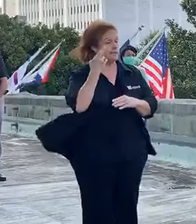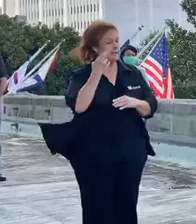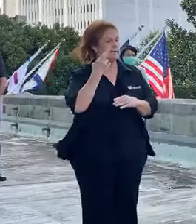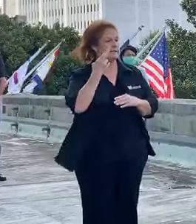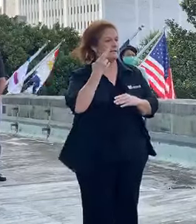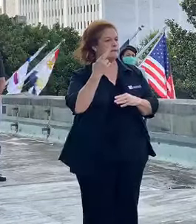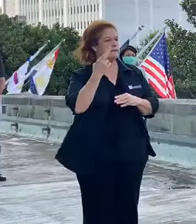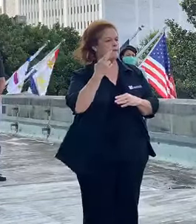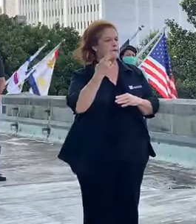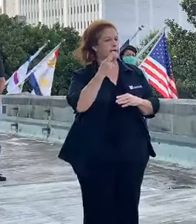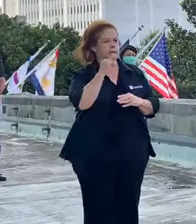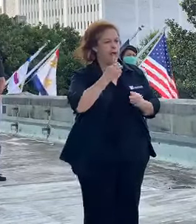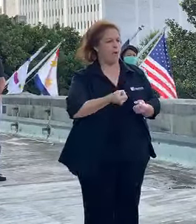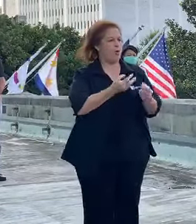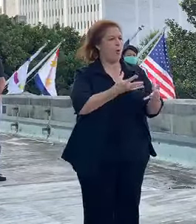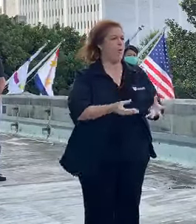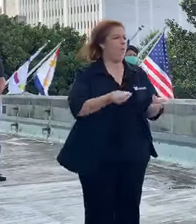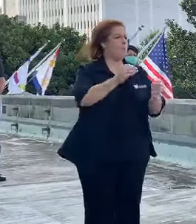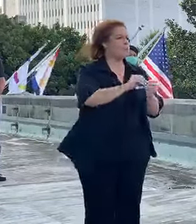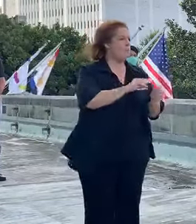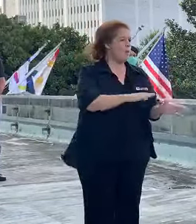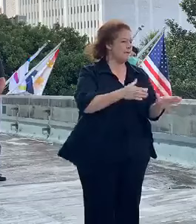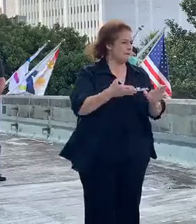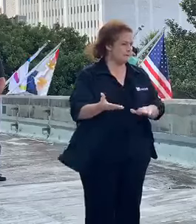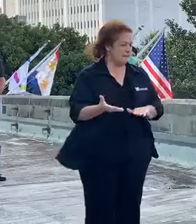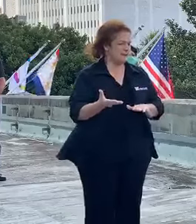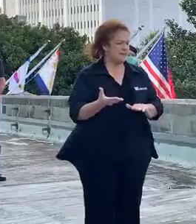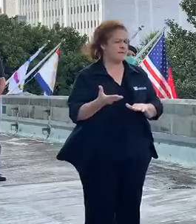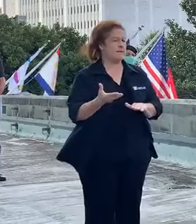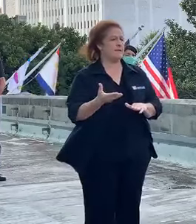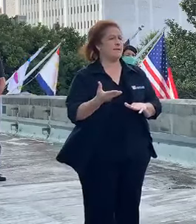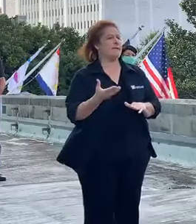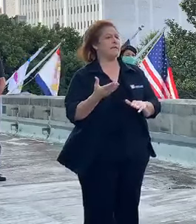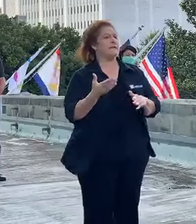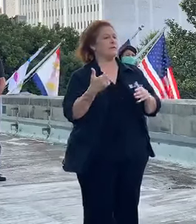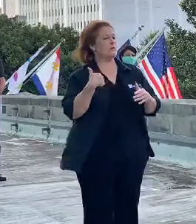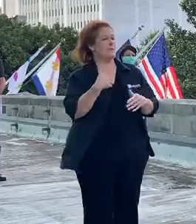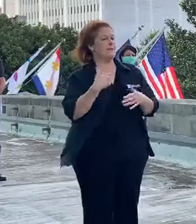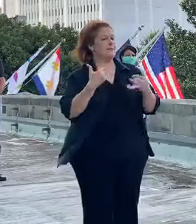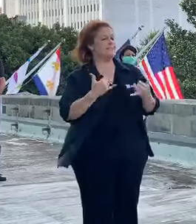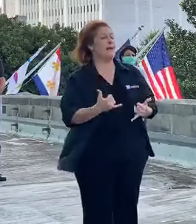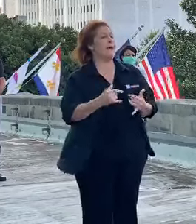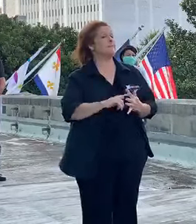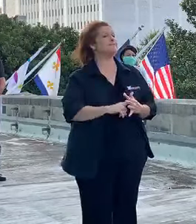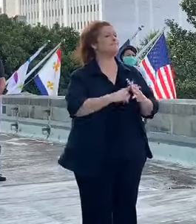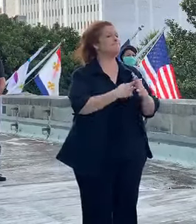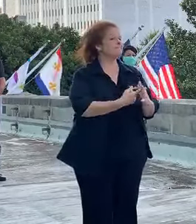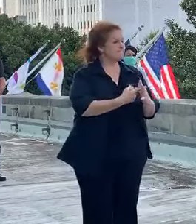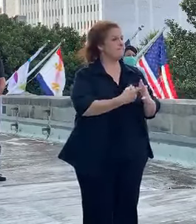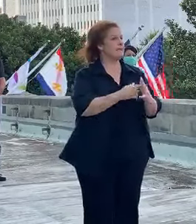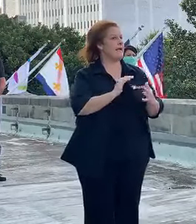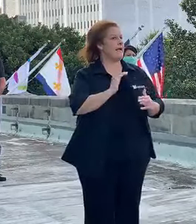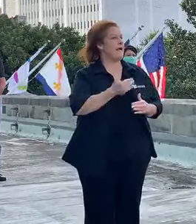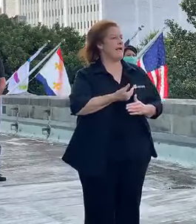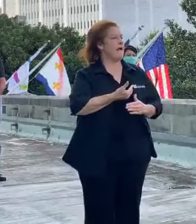loss of life and to begin to resuscitate our local economy.